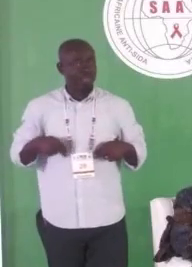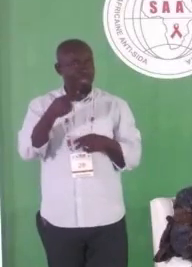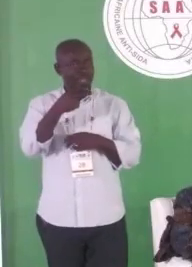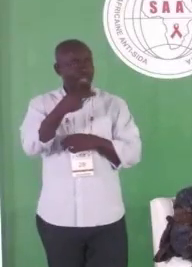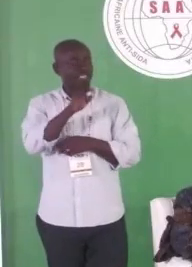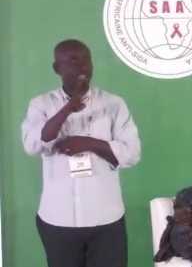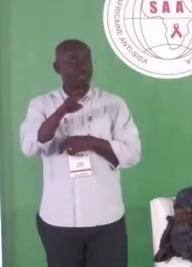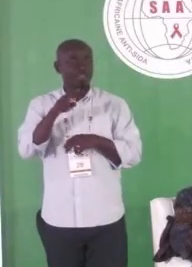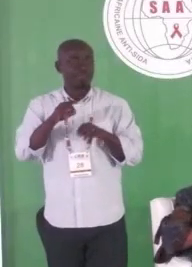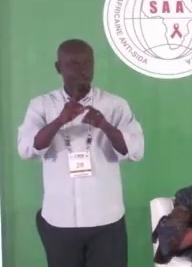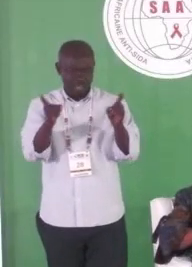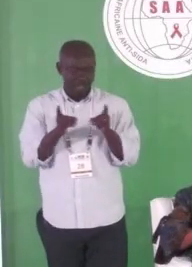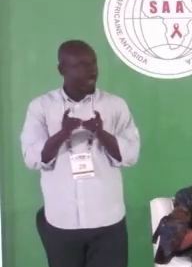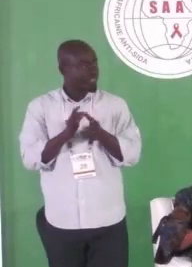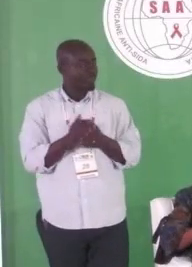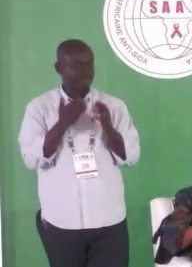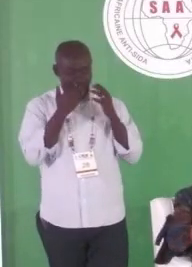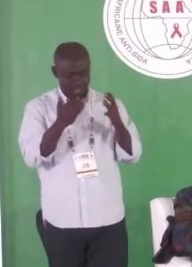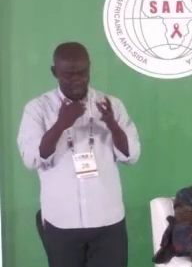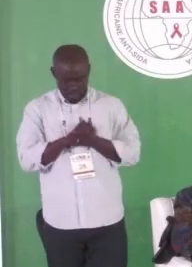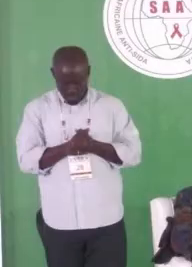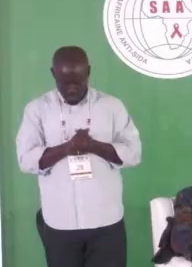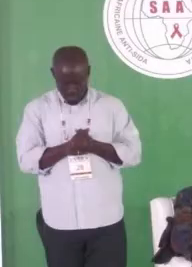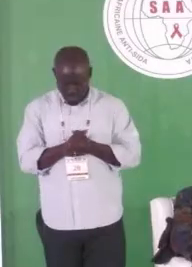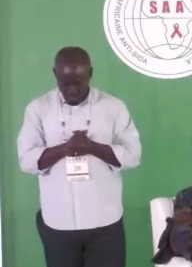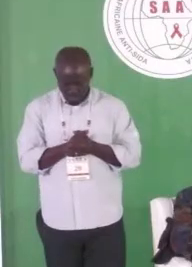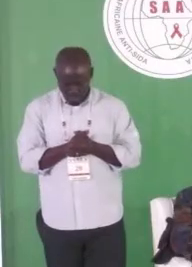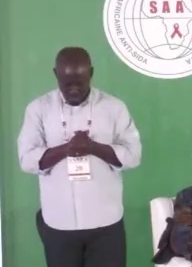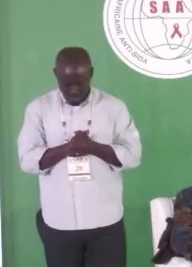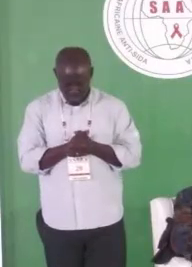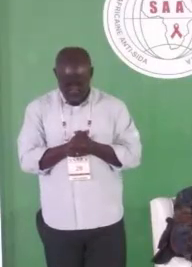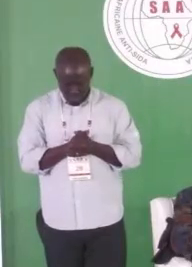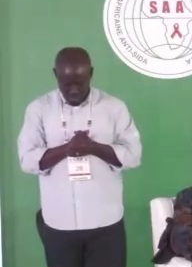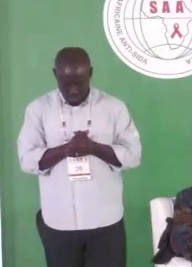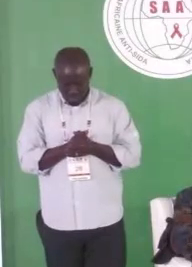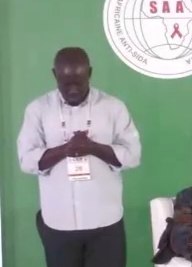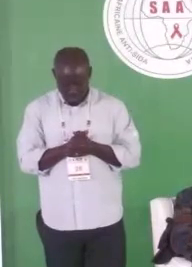division. Thank you so much, Lynn. So while we are still championing